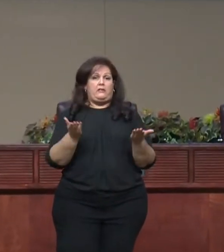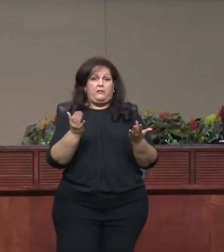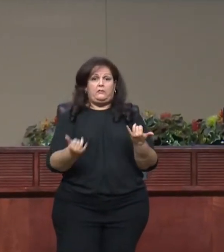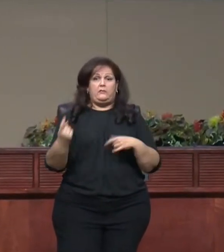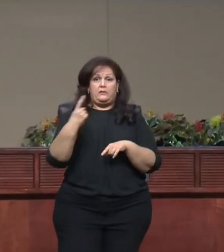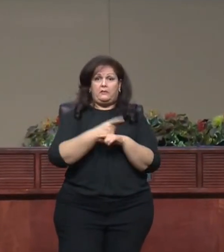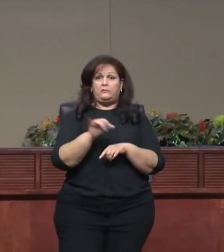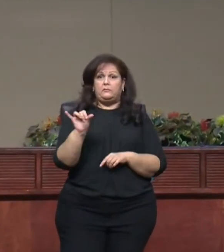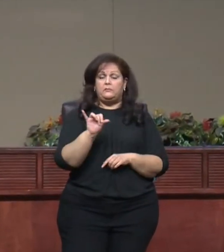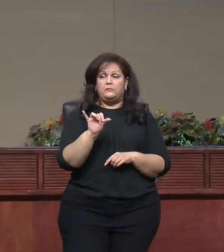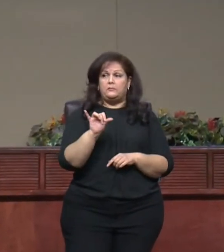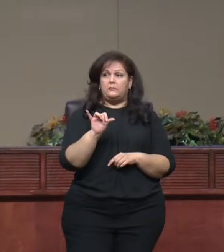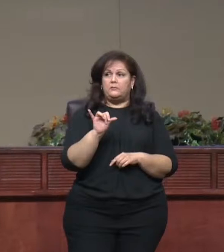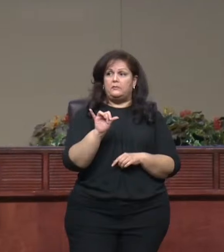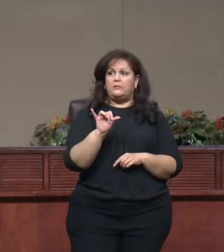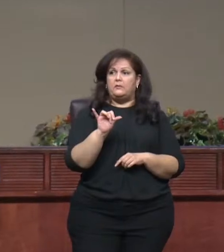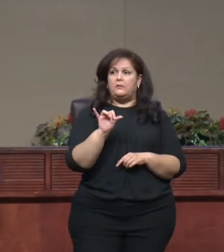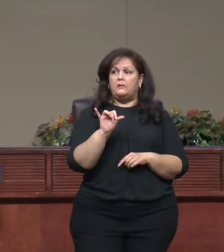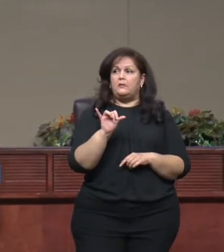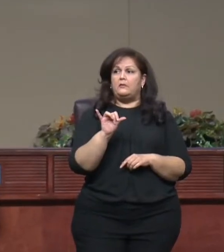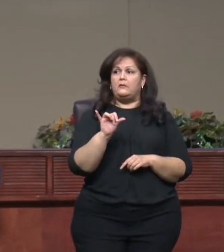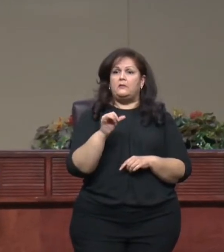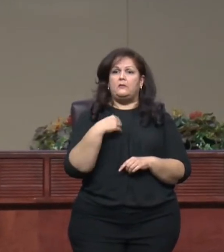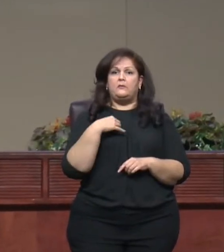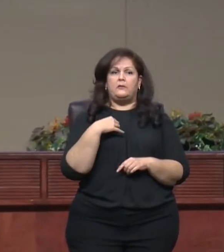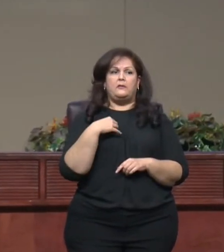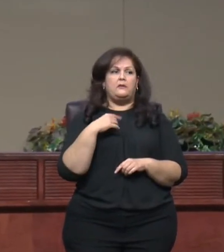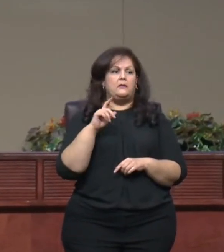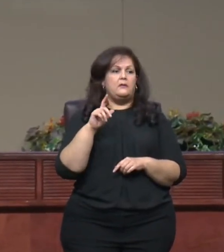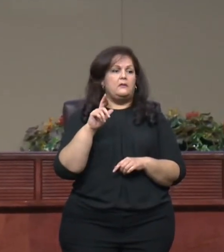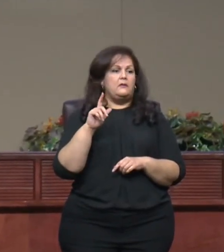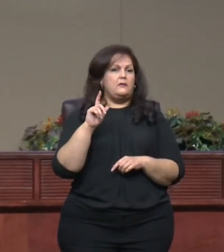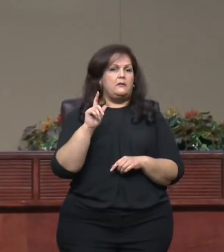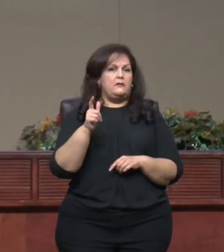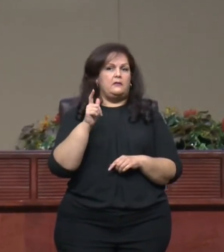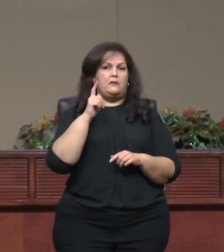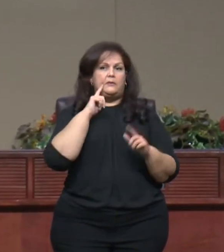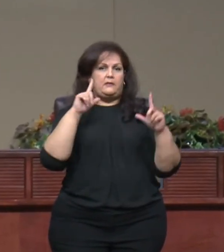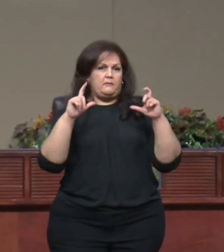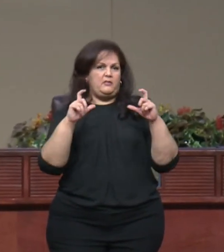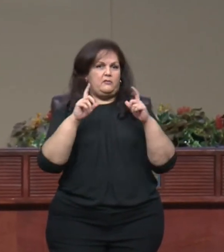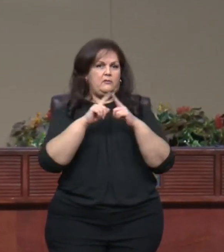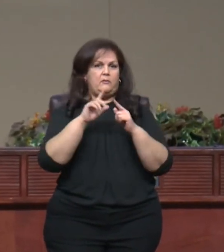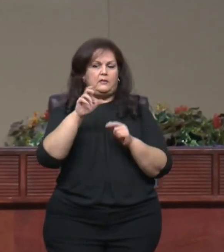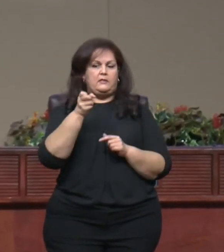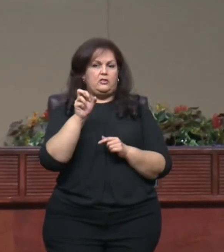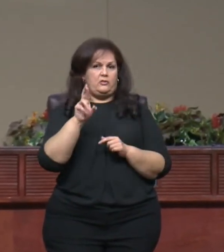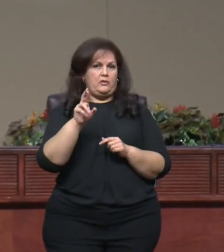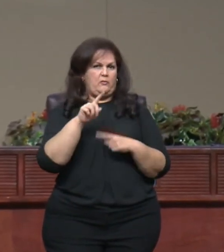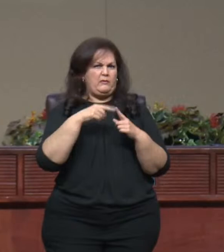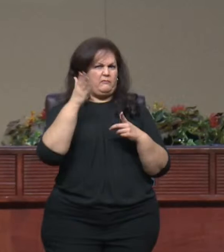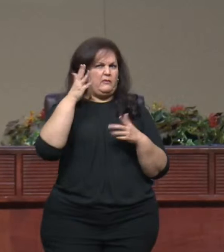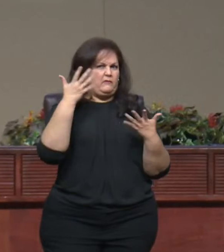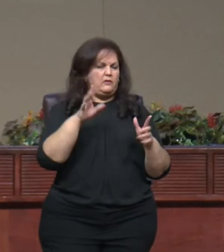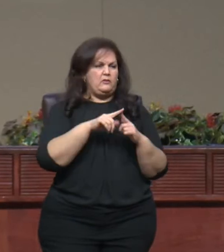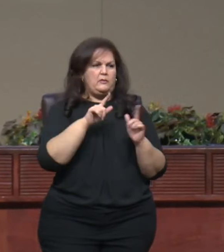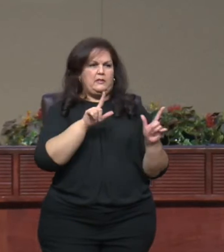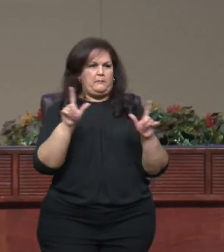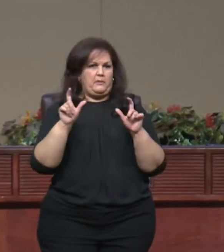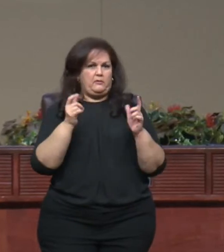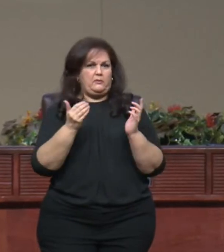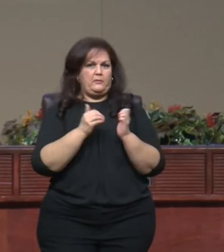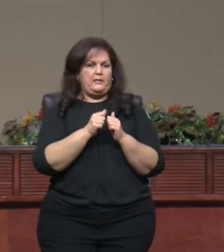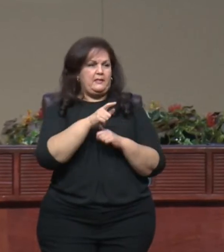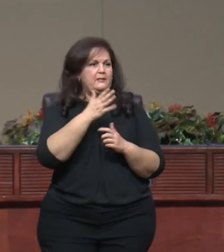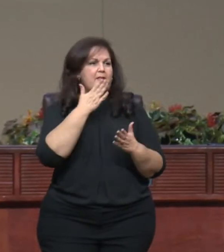today. We will take a picture with Cesar immediately afterwards. So again, thank